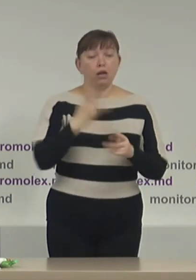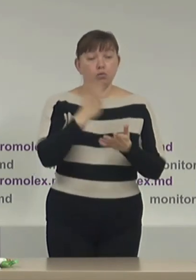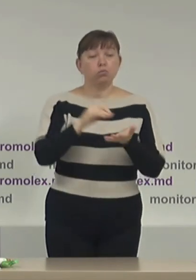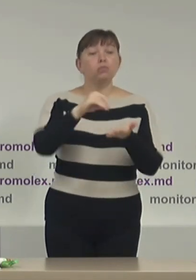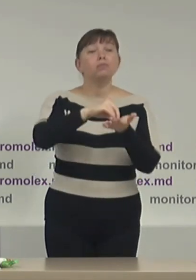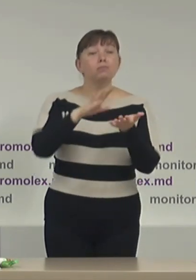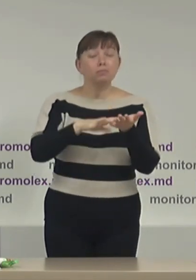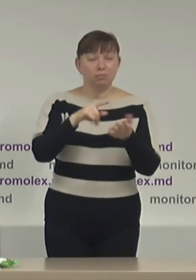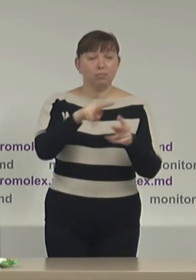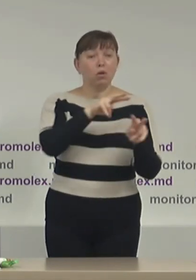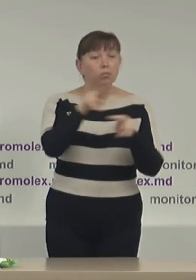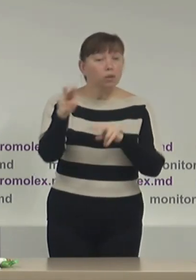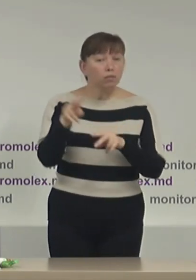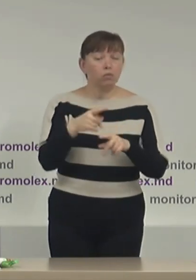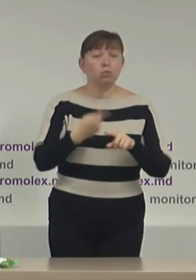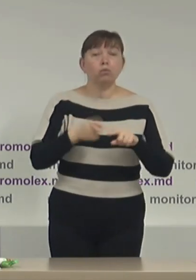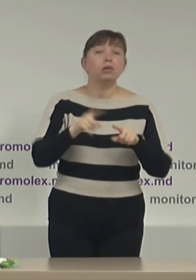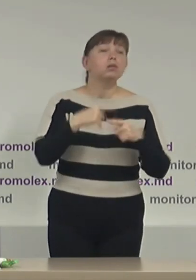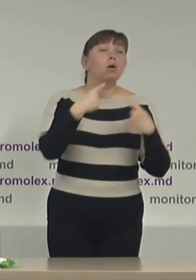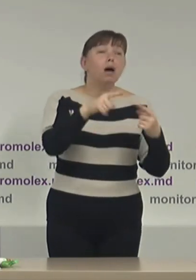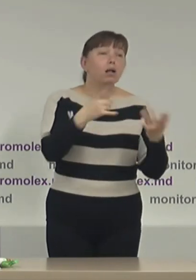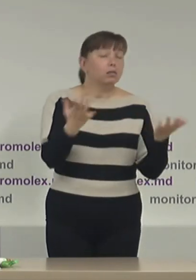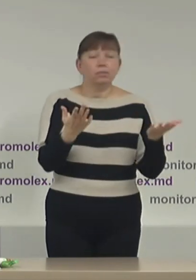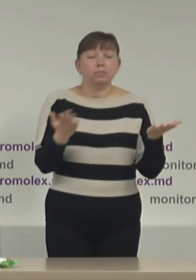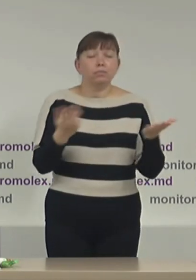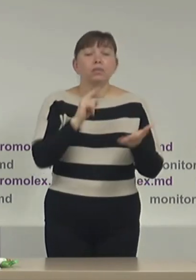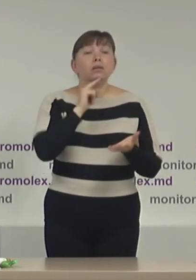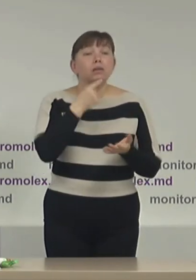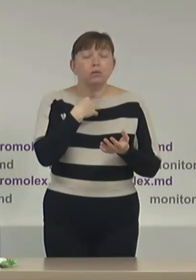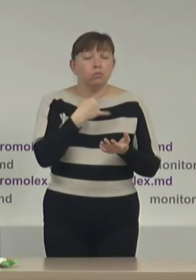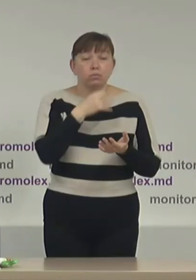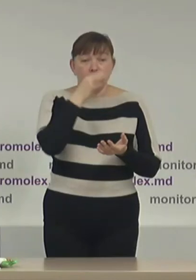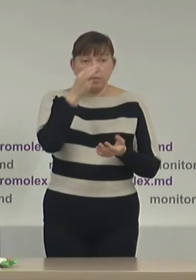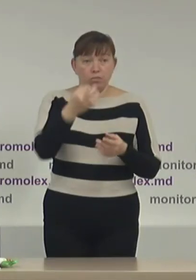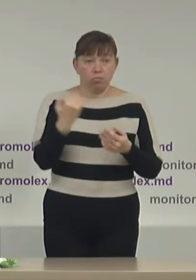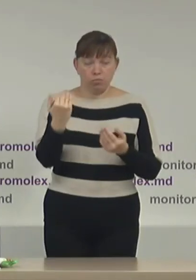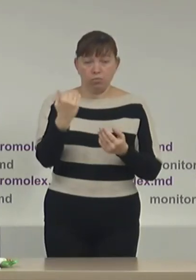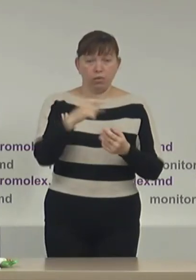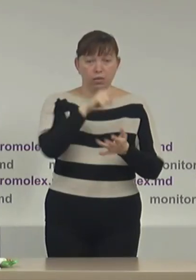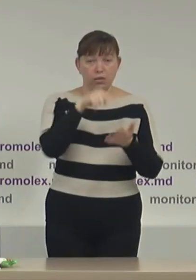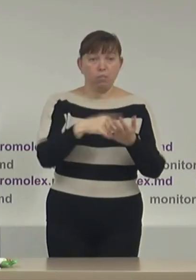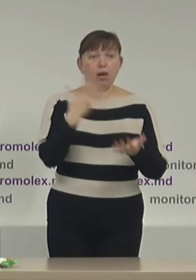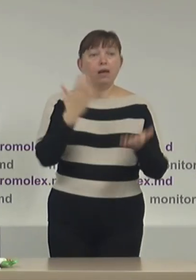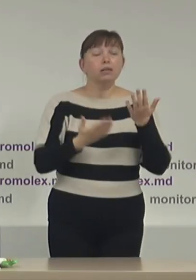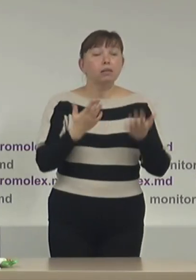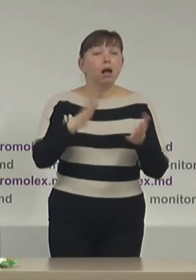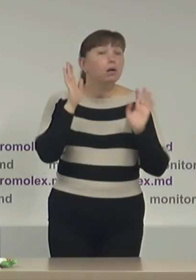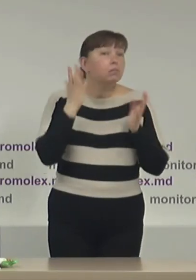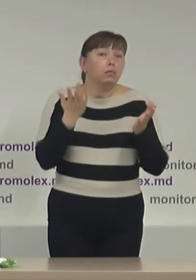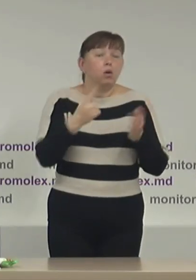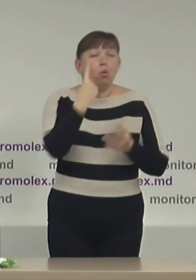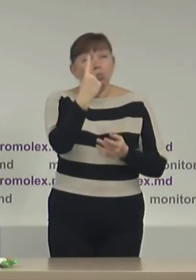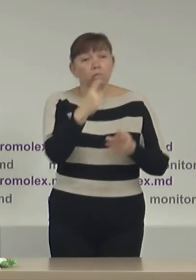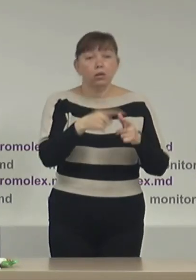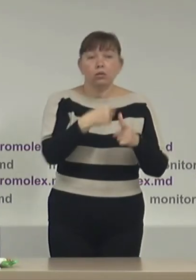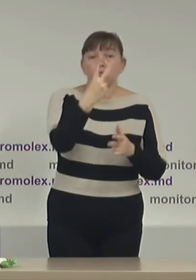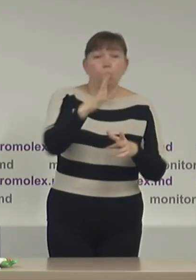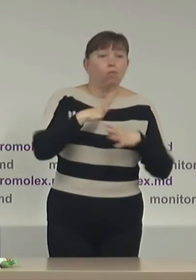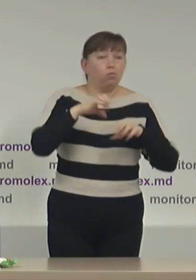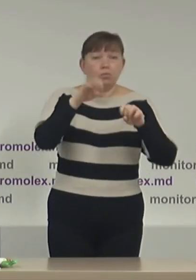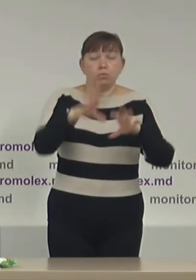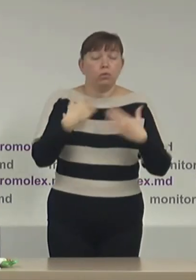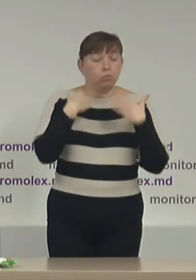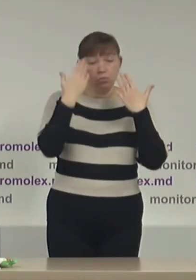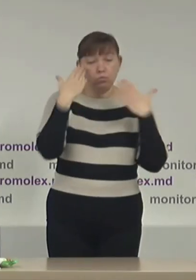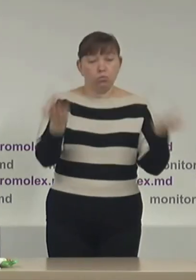reacted on the basis of Promo-LEX findings or findings from other sources. So for